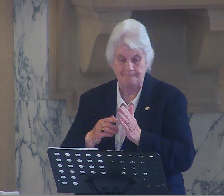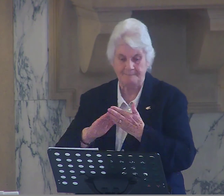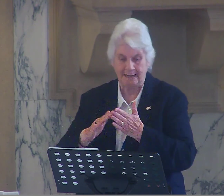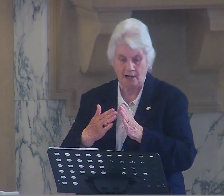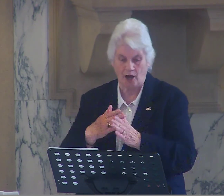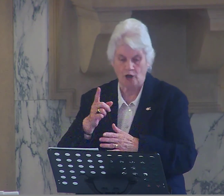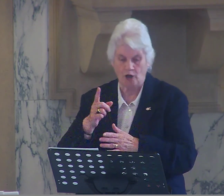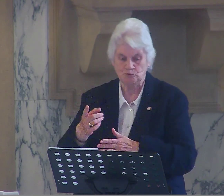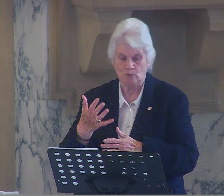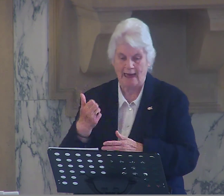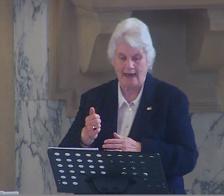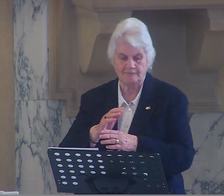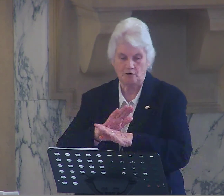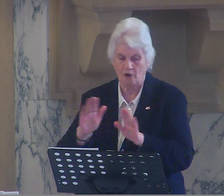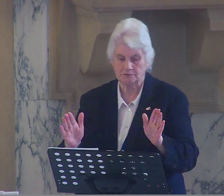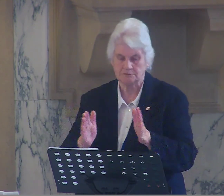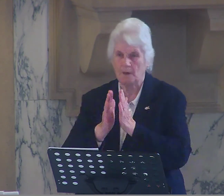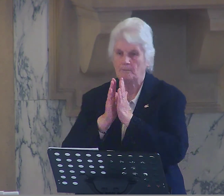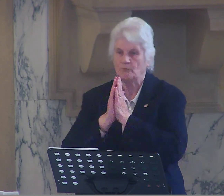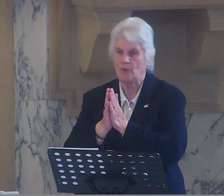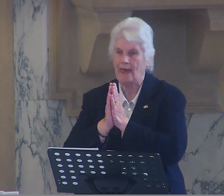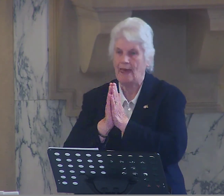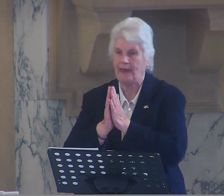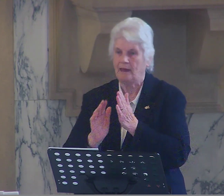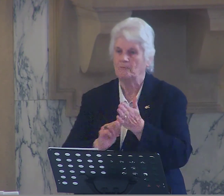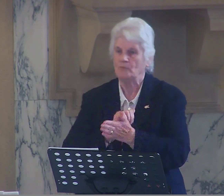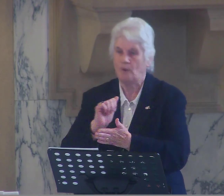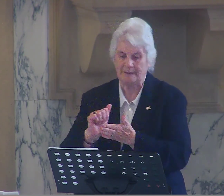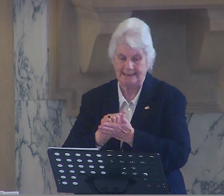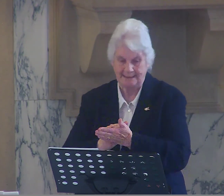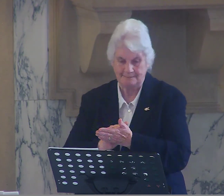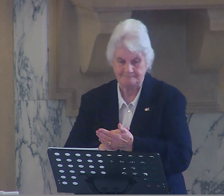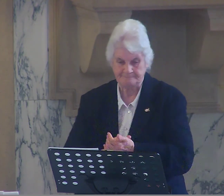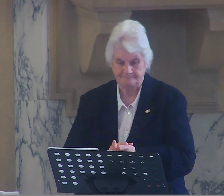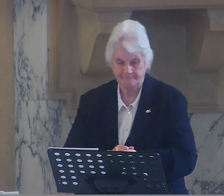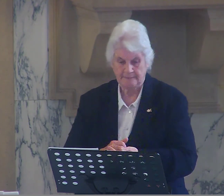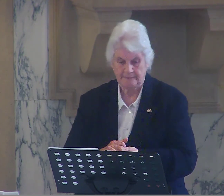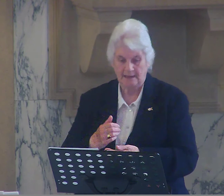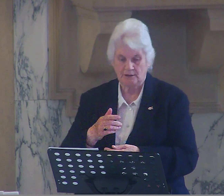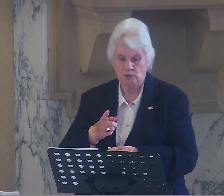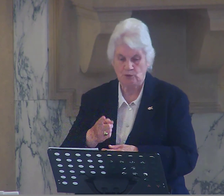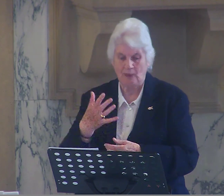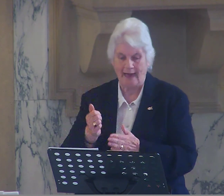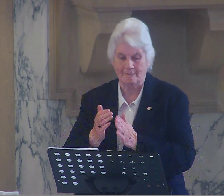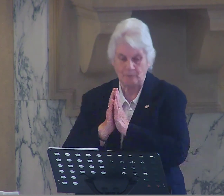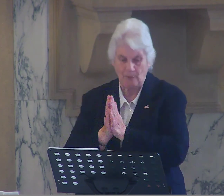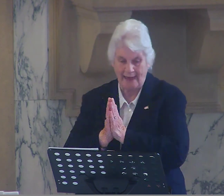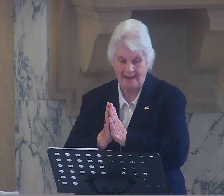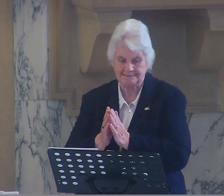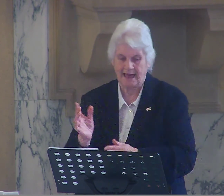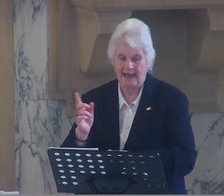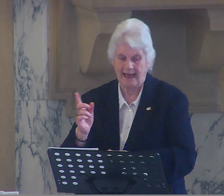When you do pray and don't get it, it is because you have not prayed properly.